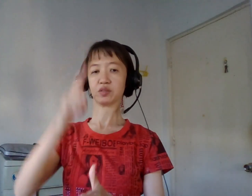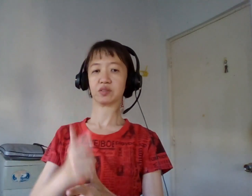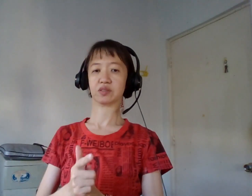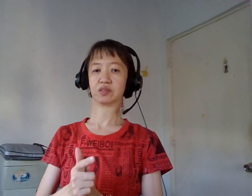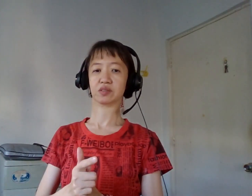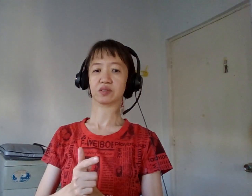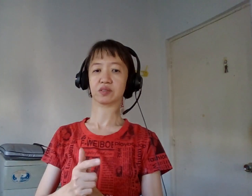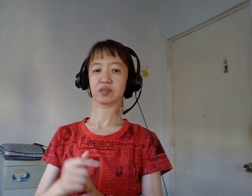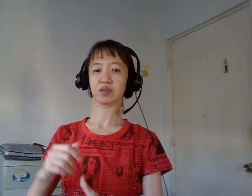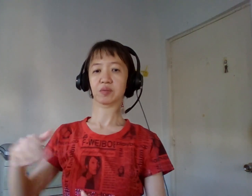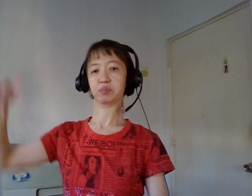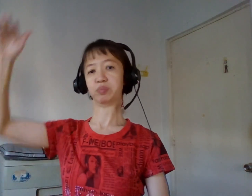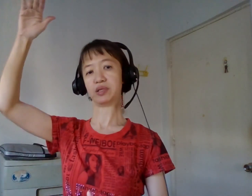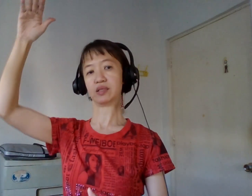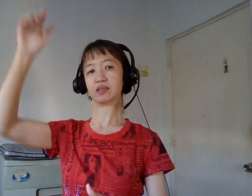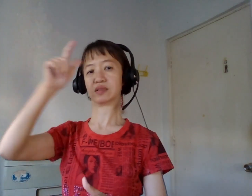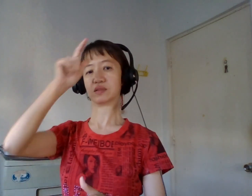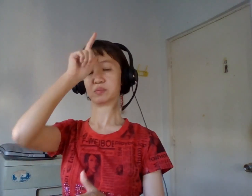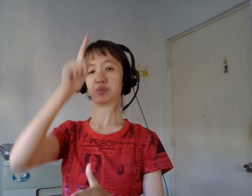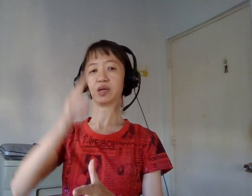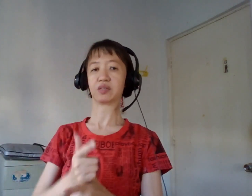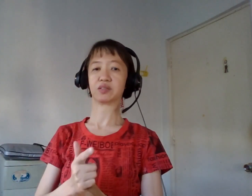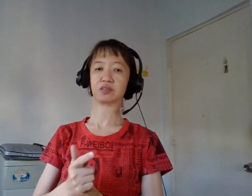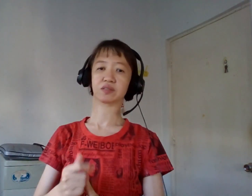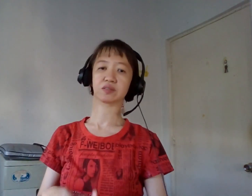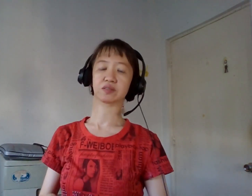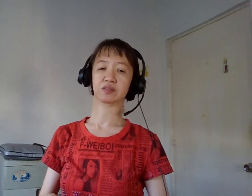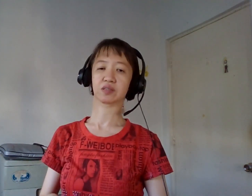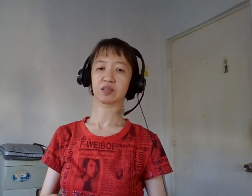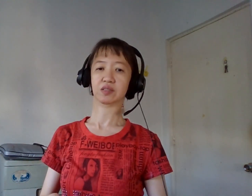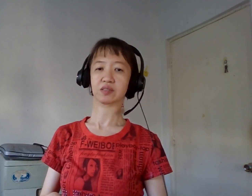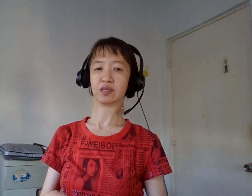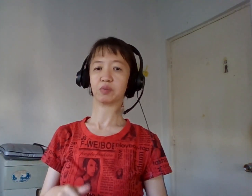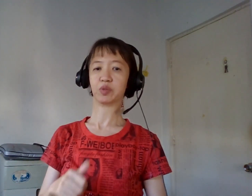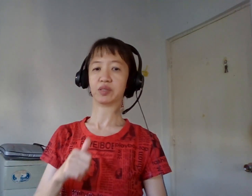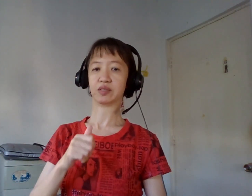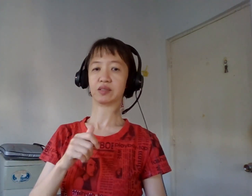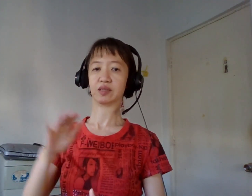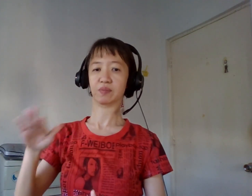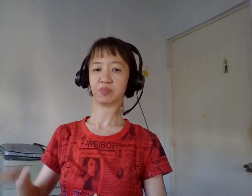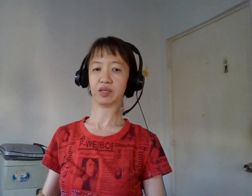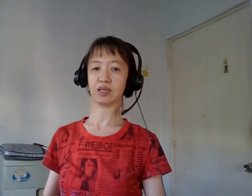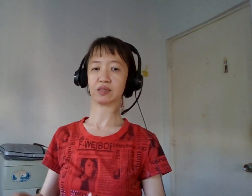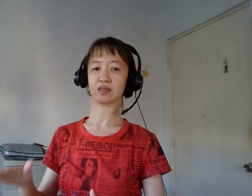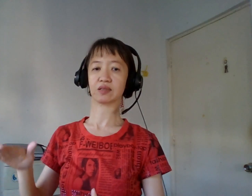brother, big brother. Same with little